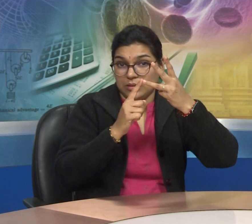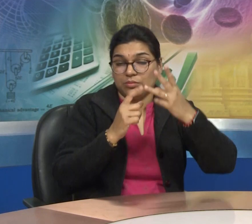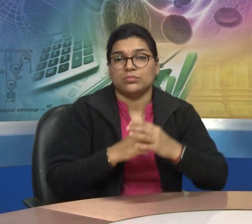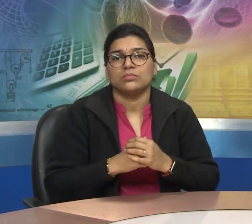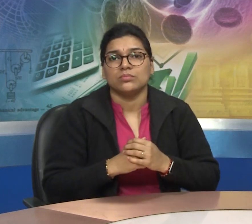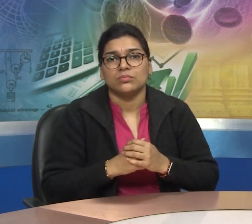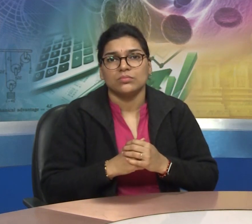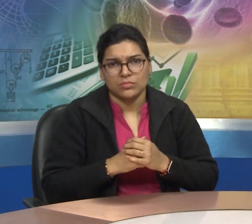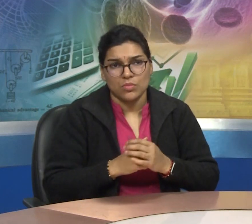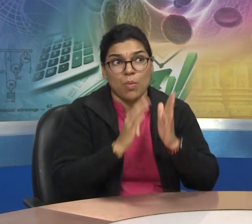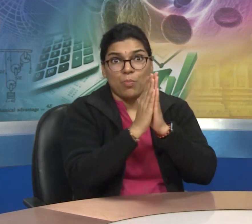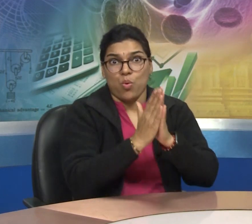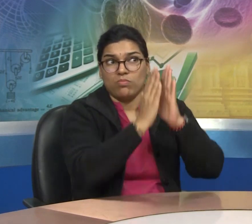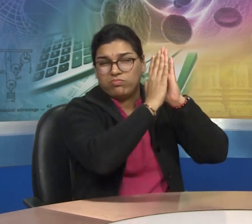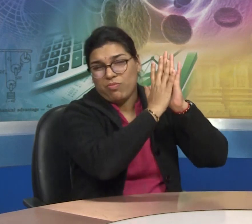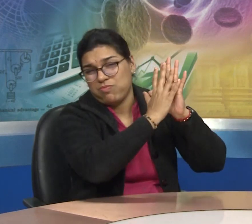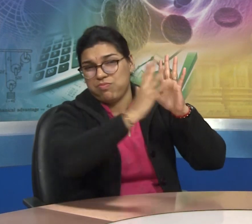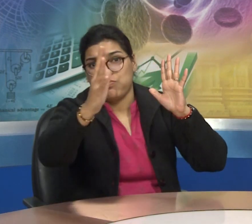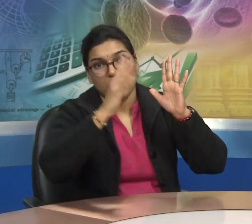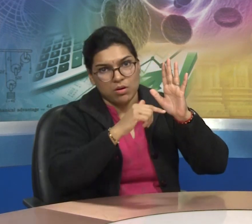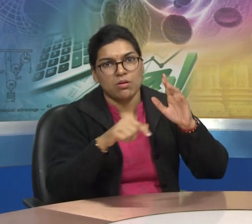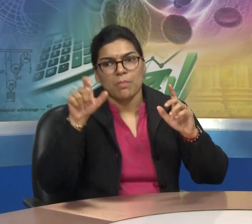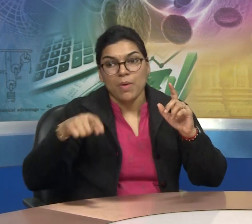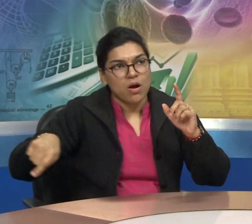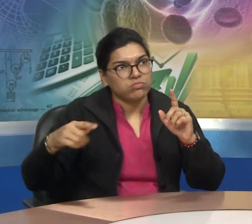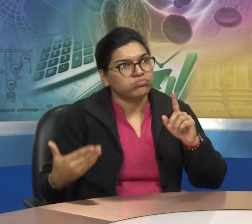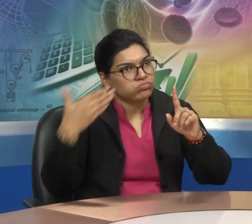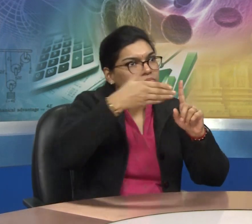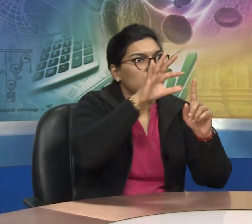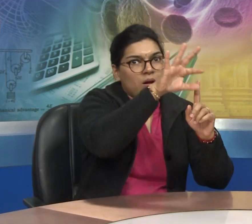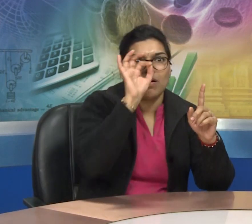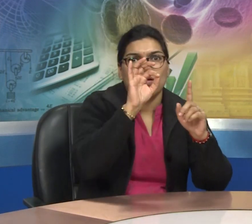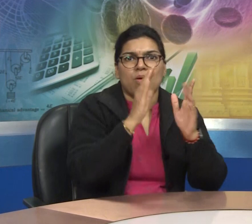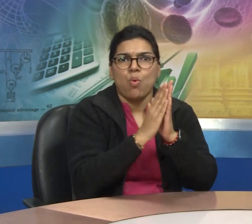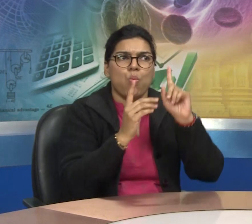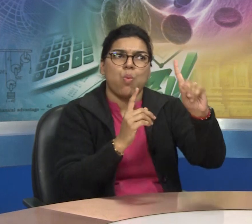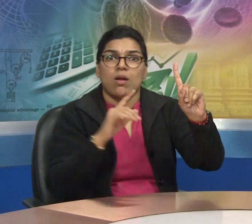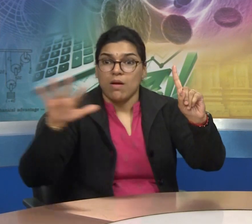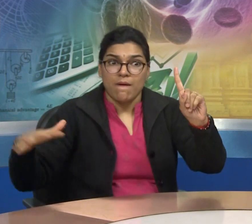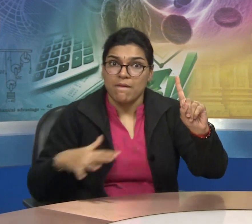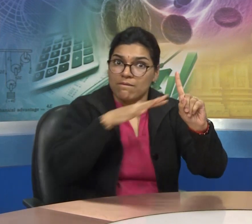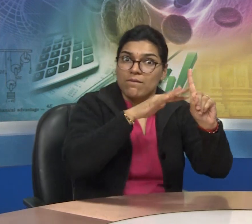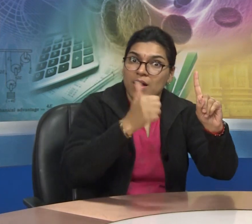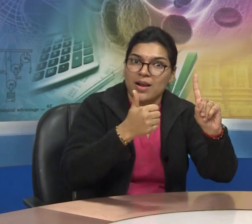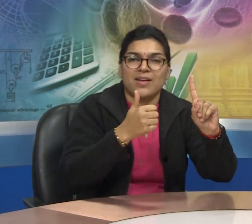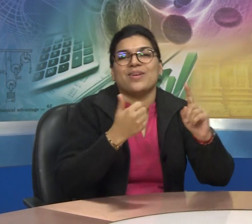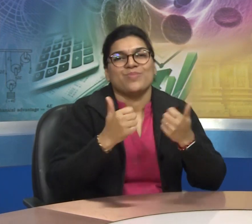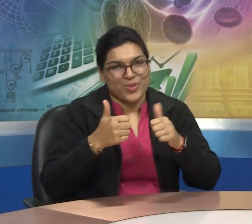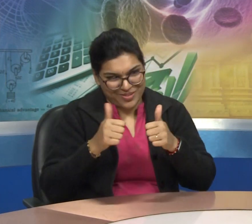This is the third law of the library science. It says every book its